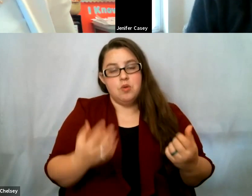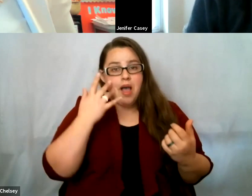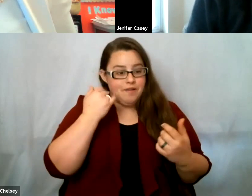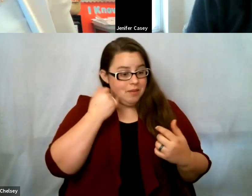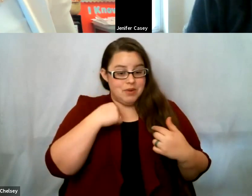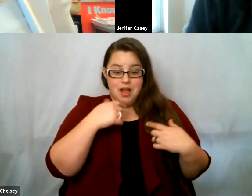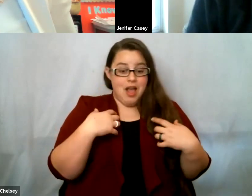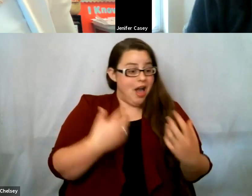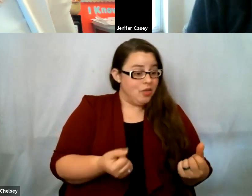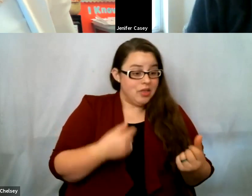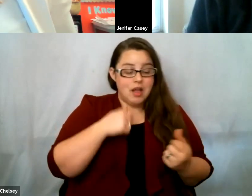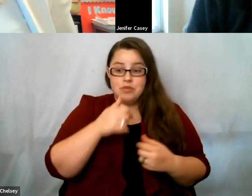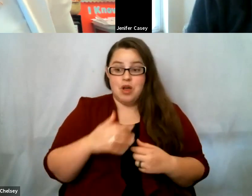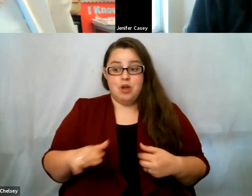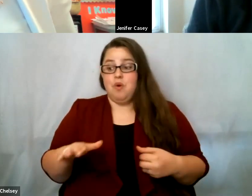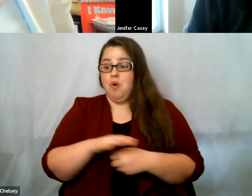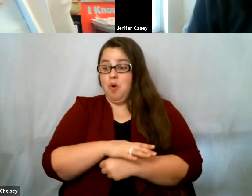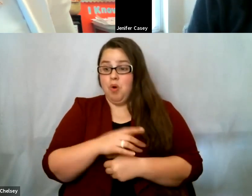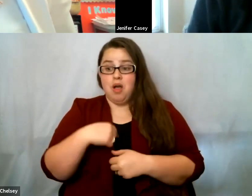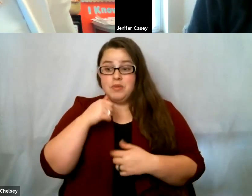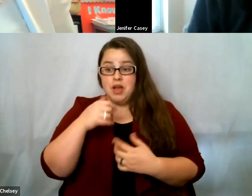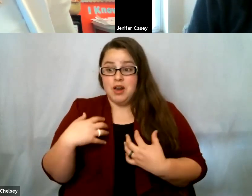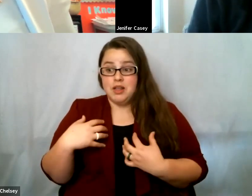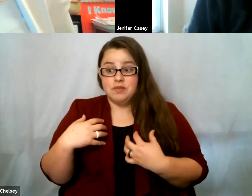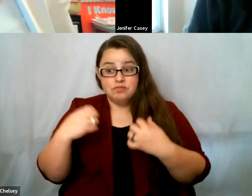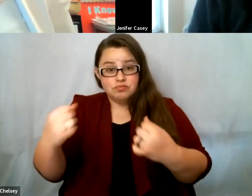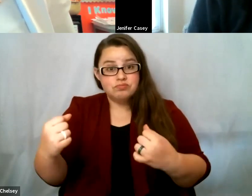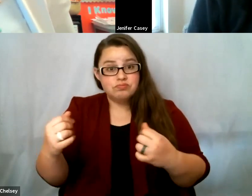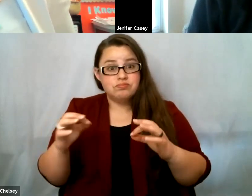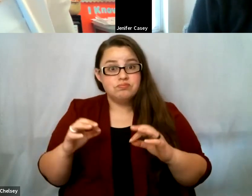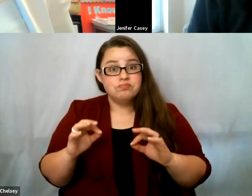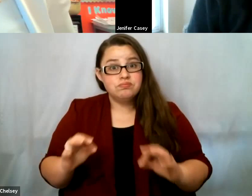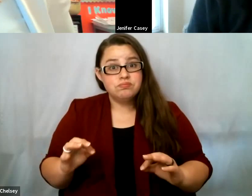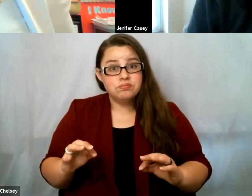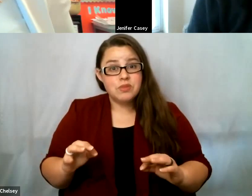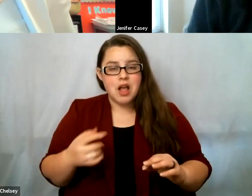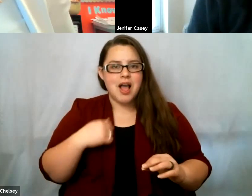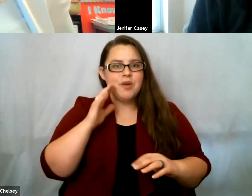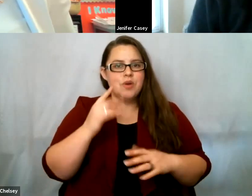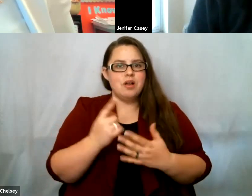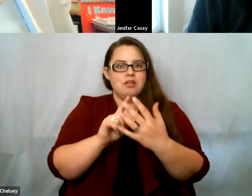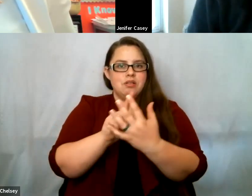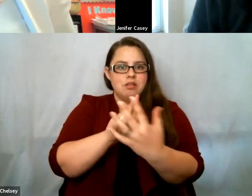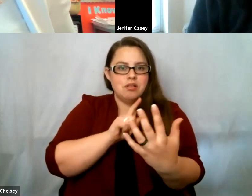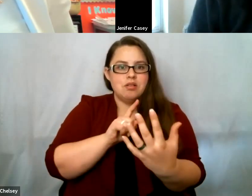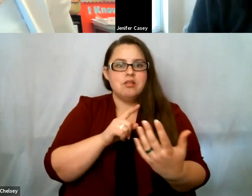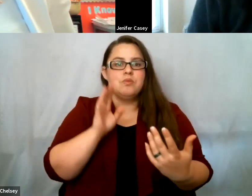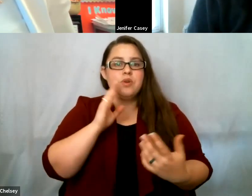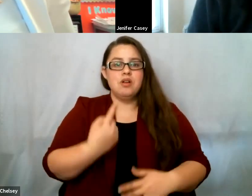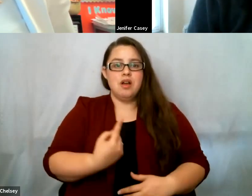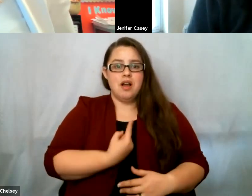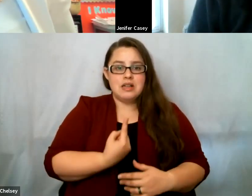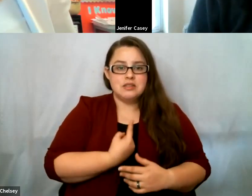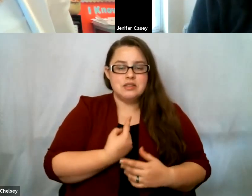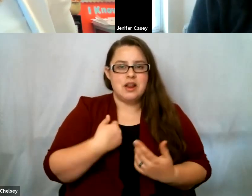healed, I'm going to isolate. I am going to make every excuse not to build a relationship